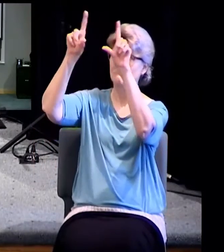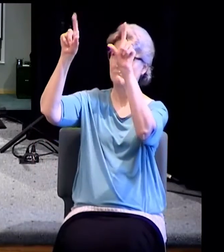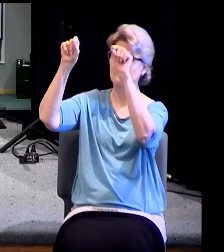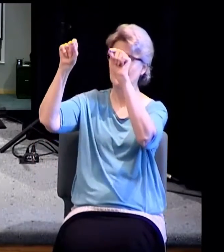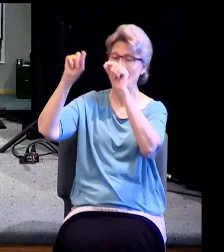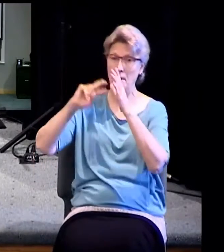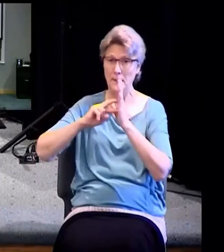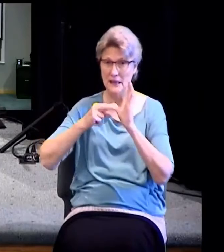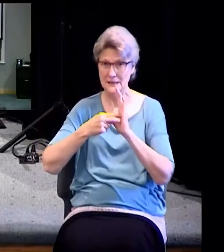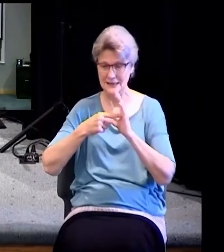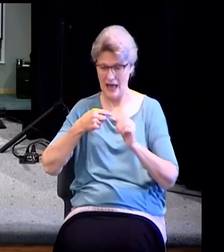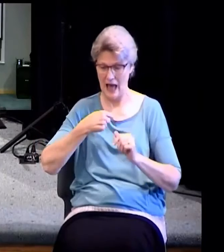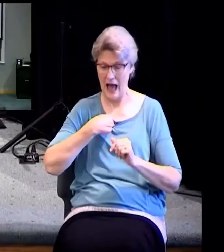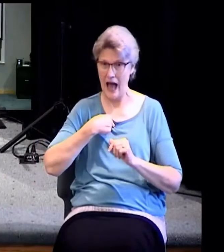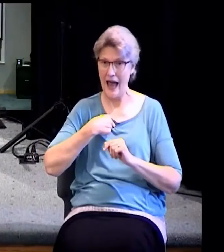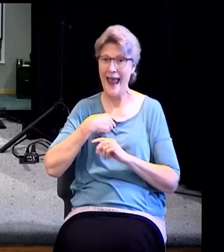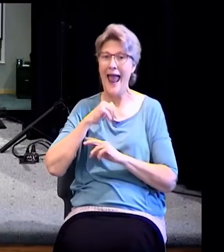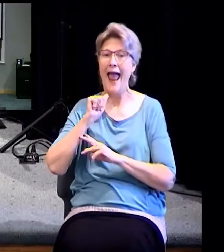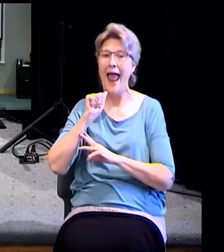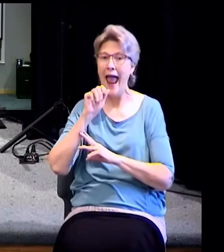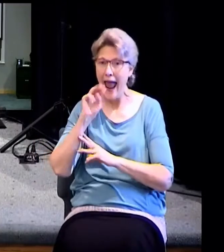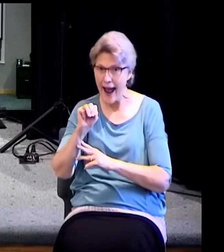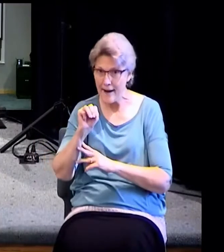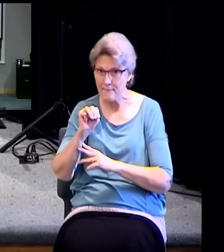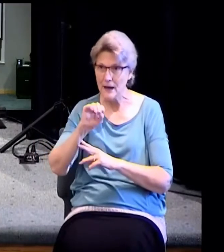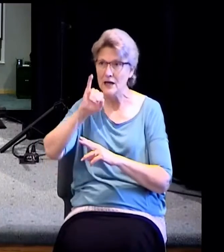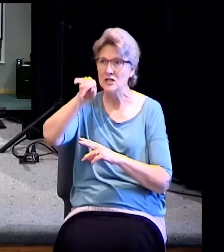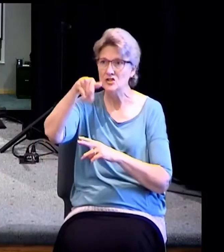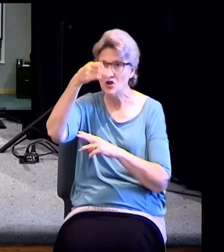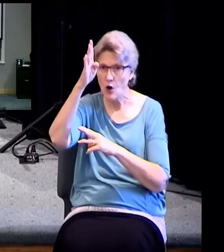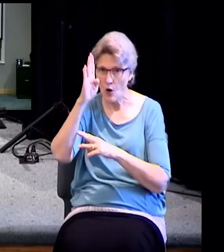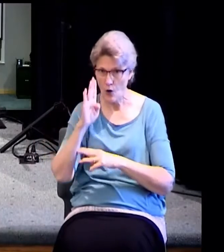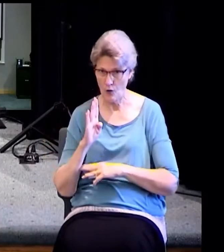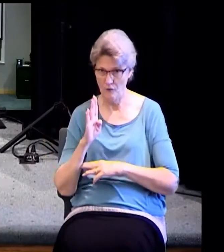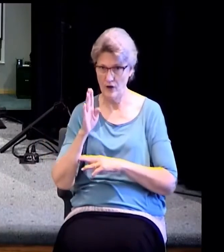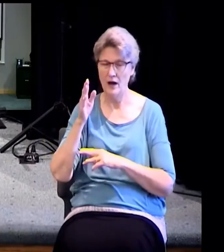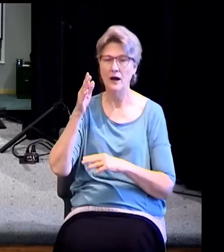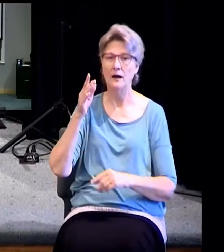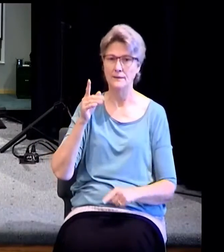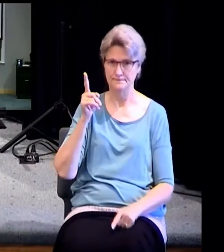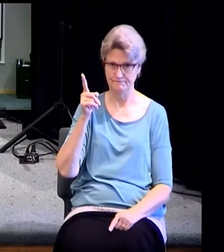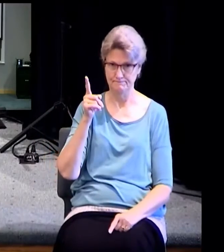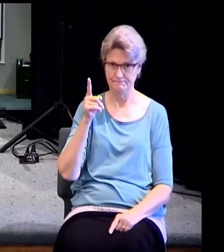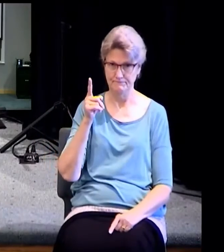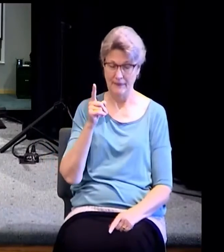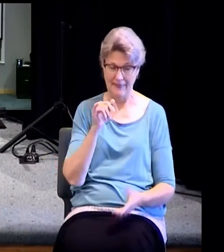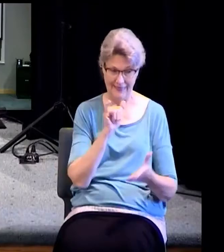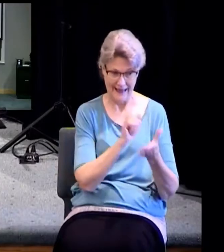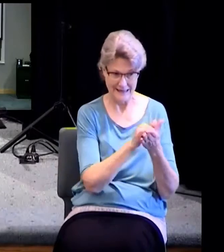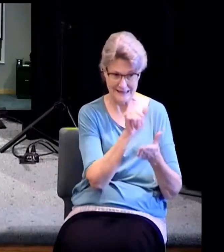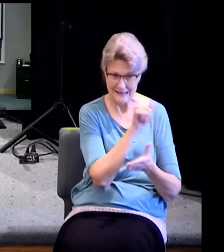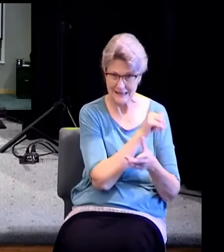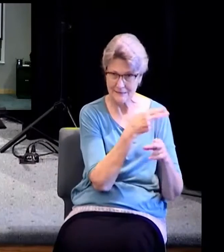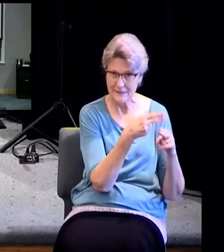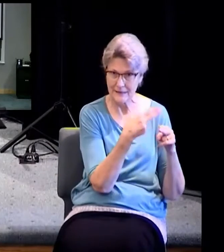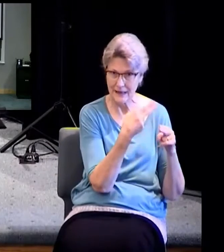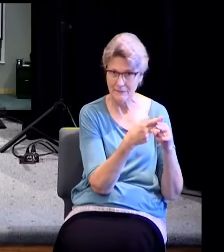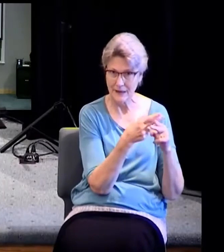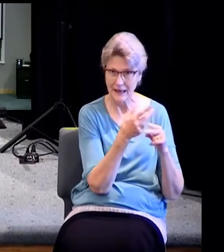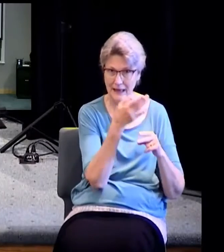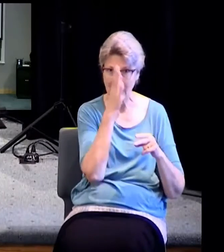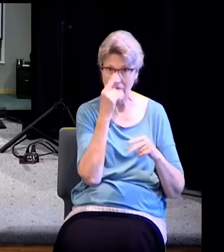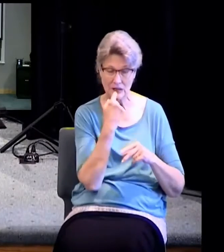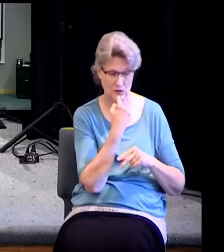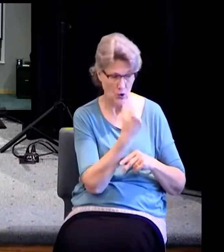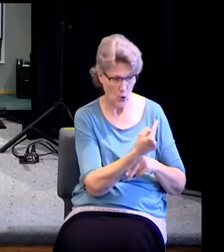means the crucifixion. The I am alludes to the name that God revealed to Moses back in Exodus chapter 3,